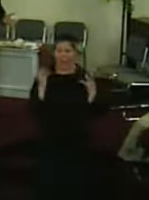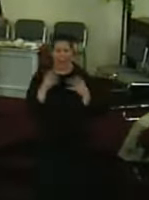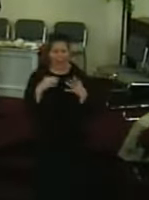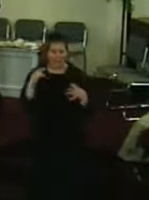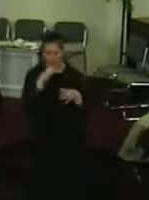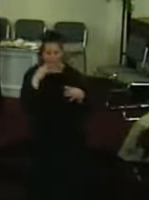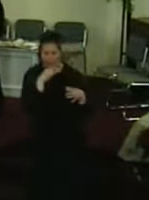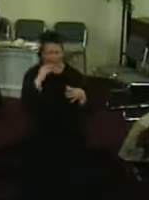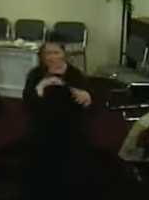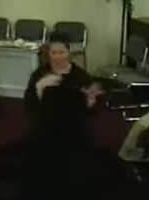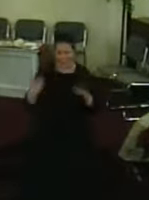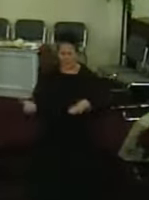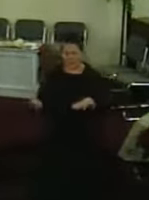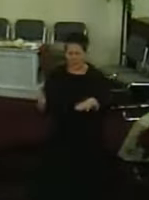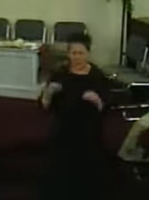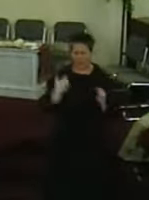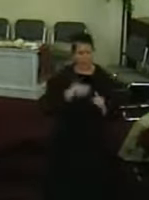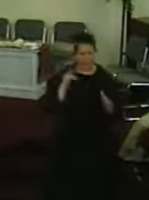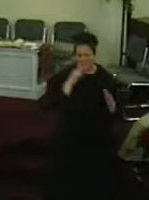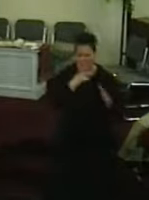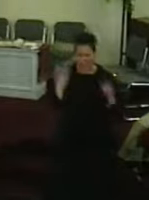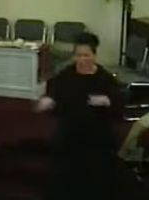the kids. What about the kids?